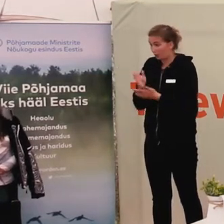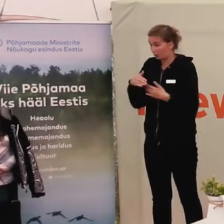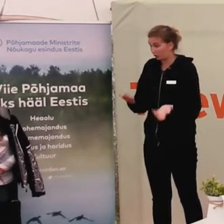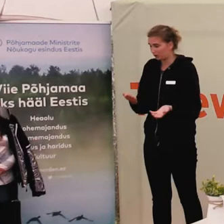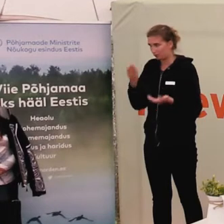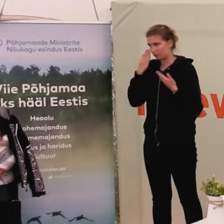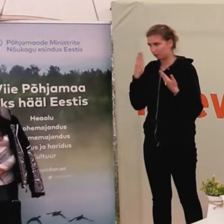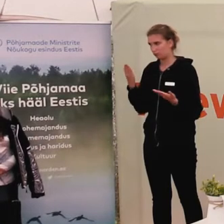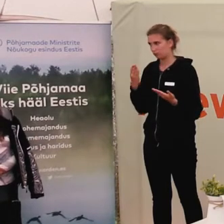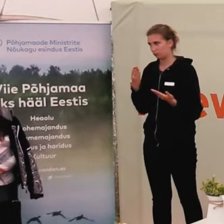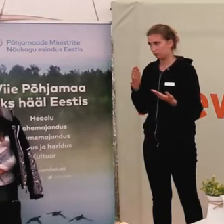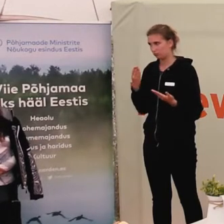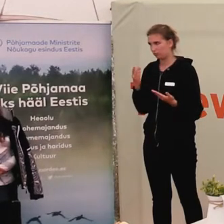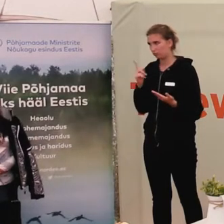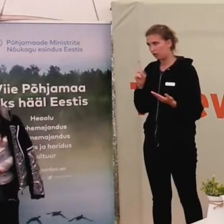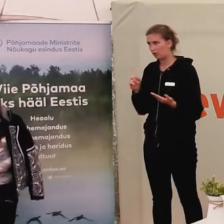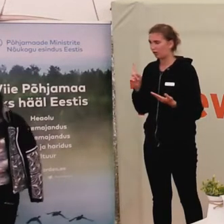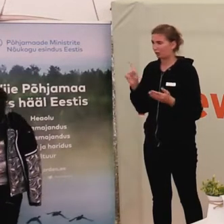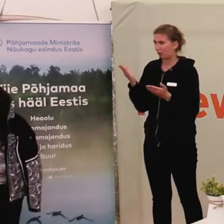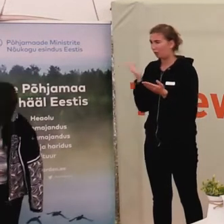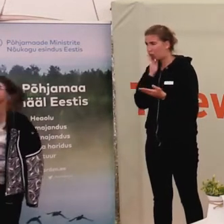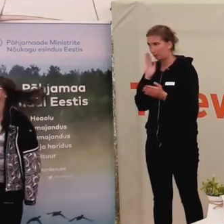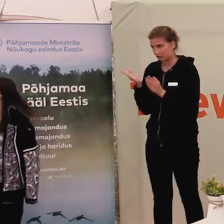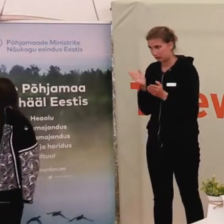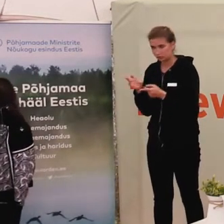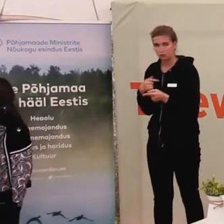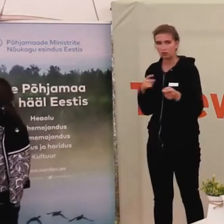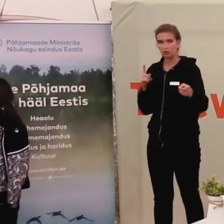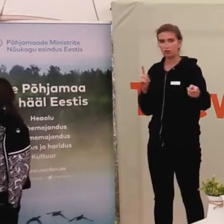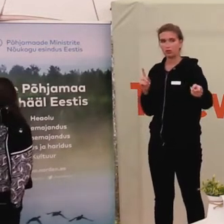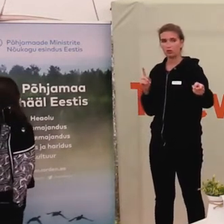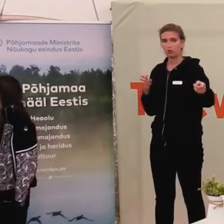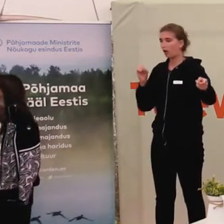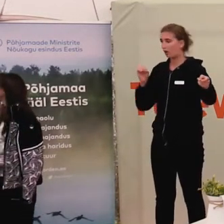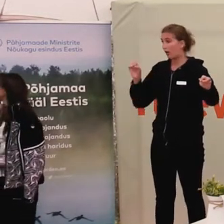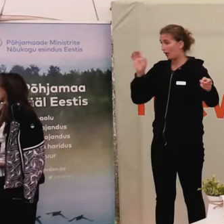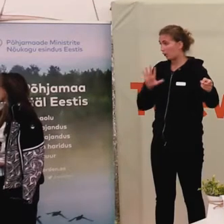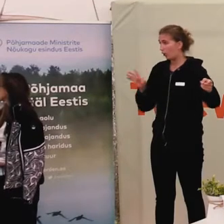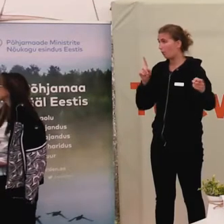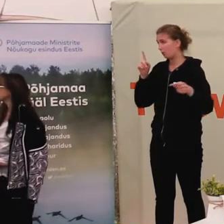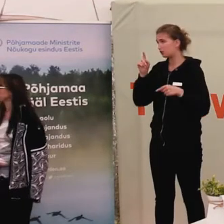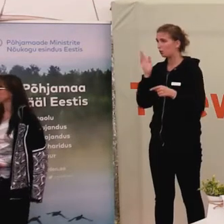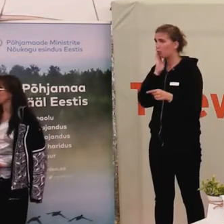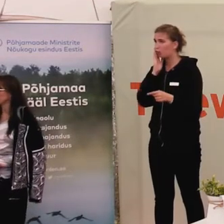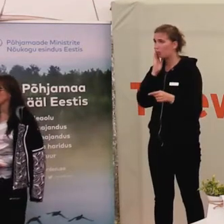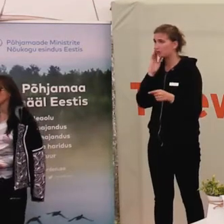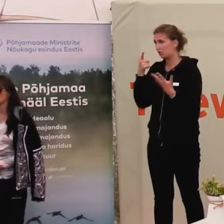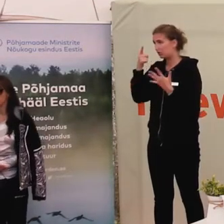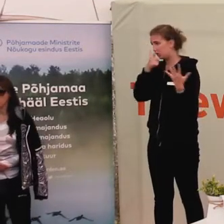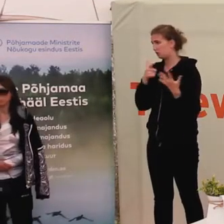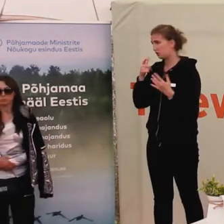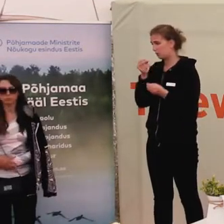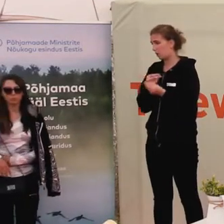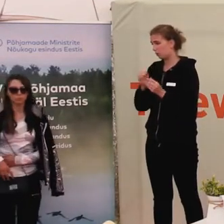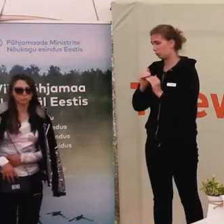but I think something among those lines. Europe, I think, has efficiently stopped the economies for the last 7 years.